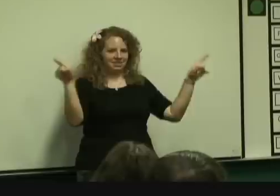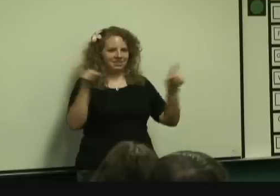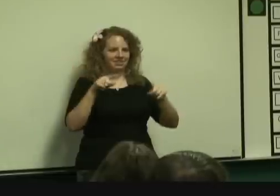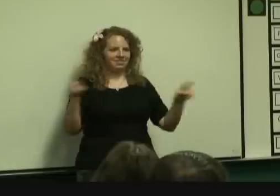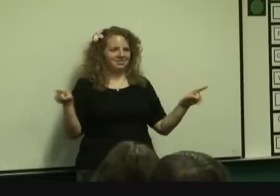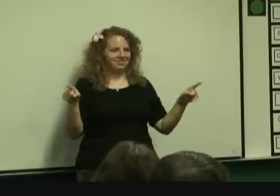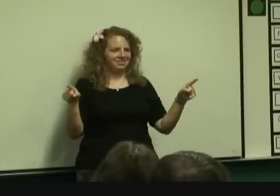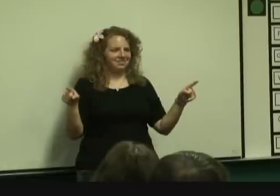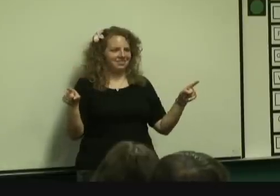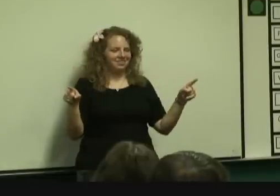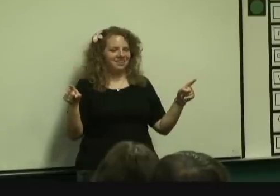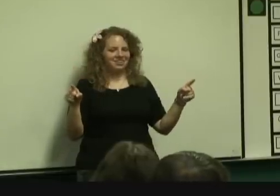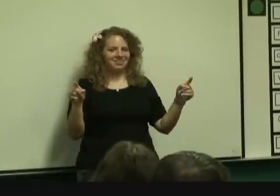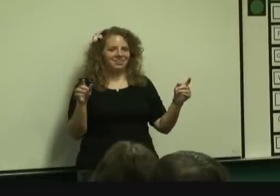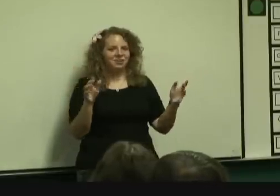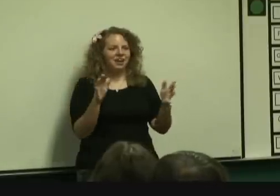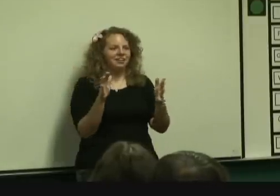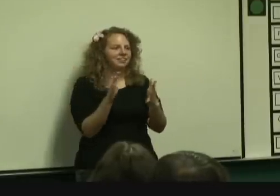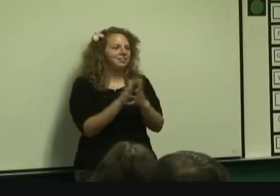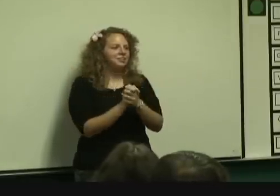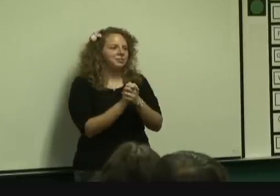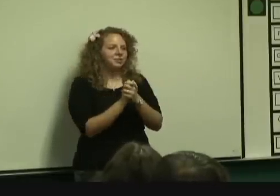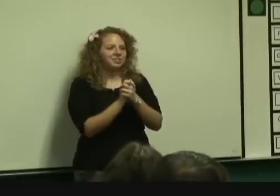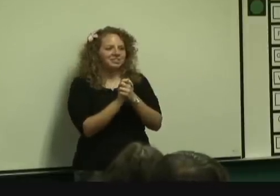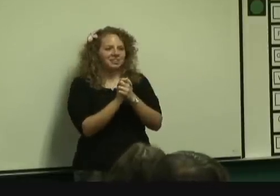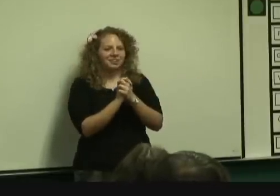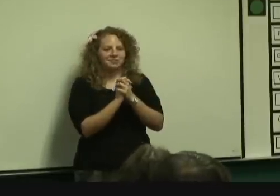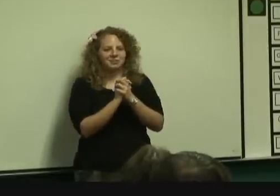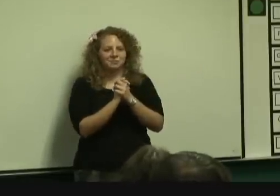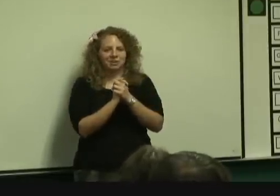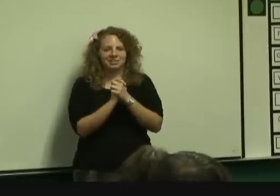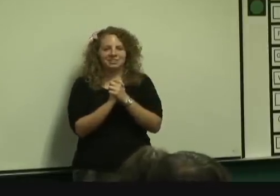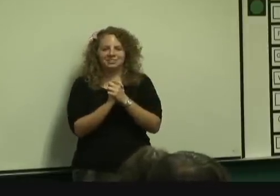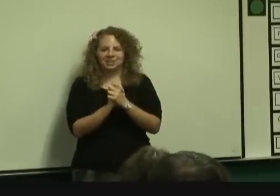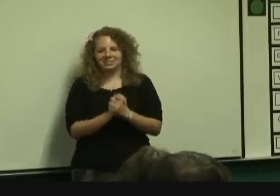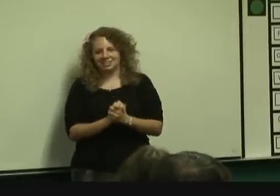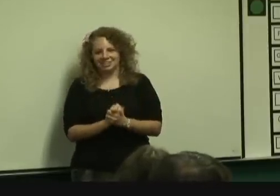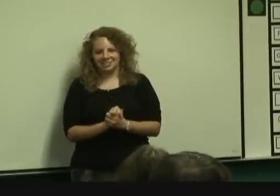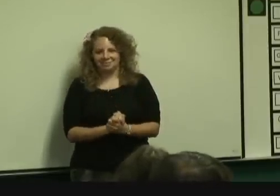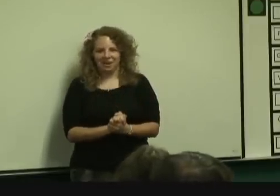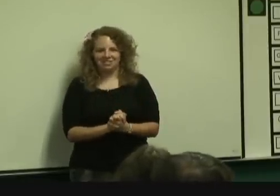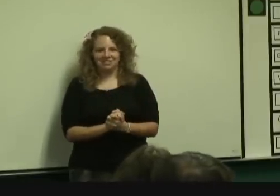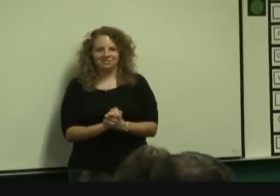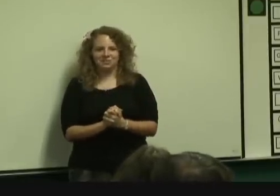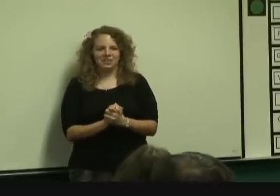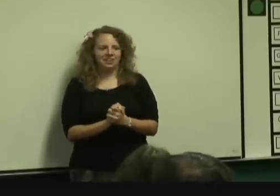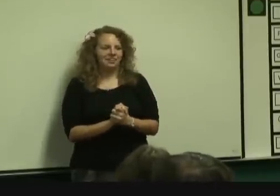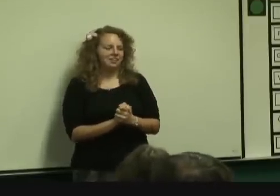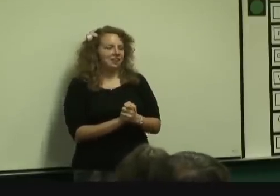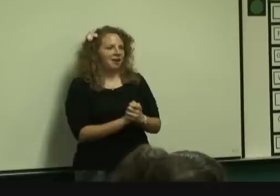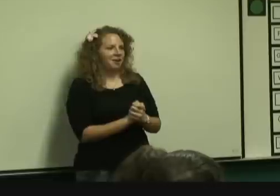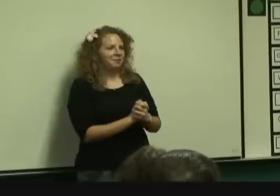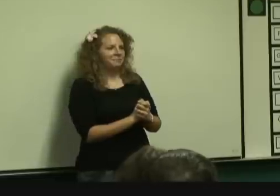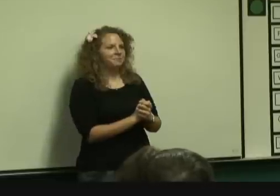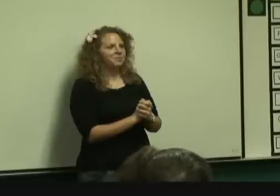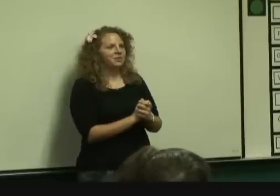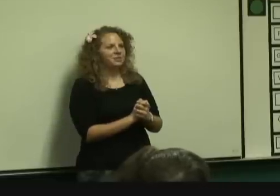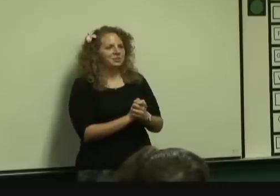7. Good. Okay, so let's start off with some words, and then you guys actually get the practice of using it. Let's